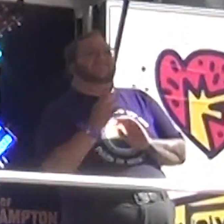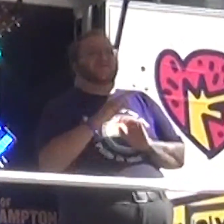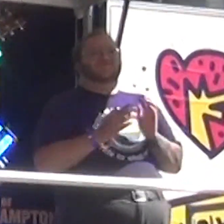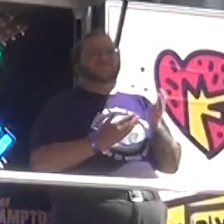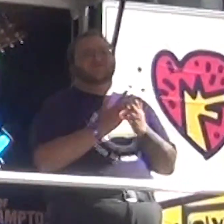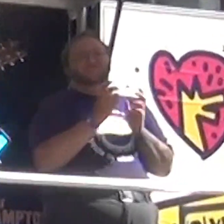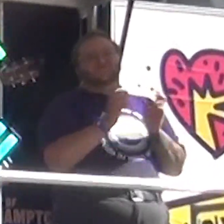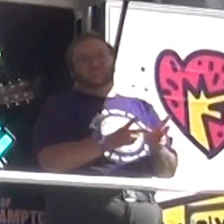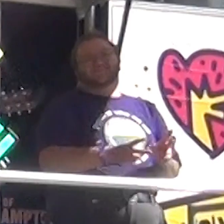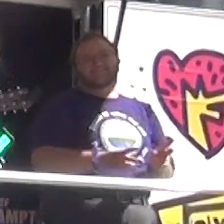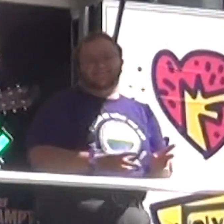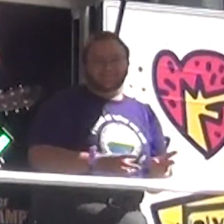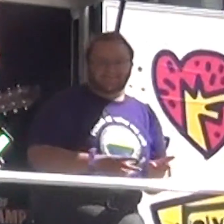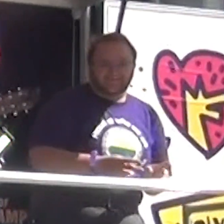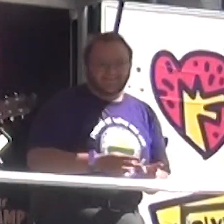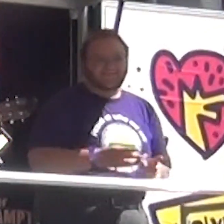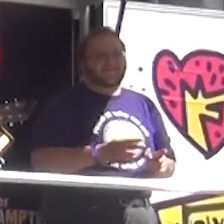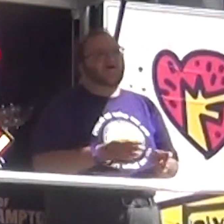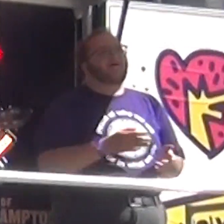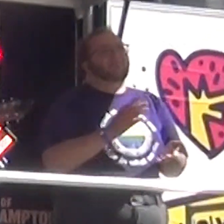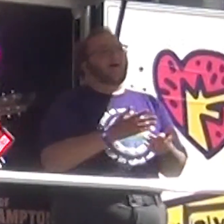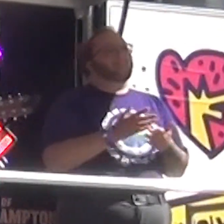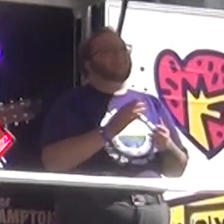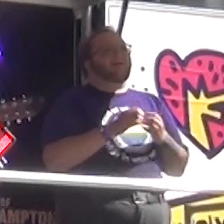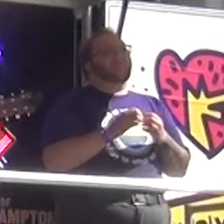Ooh. Return to New Street, ba-da,